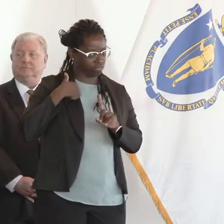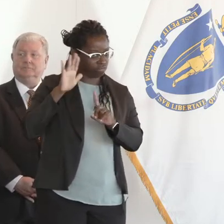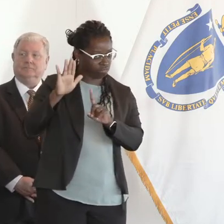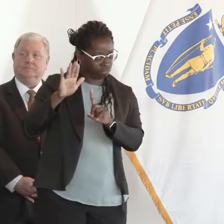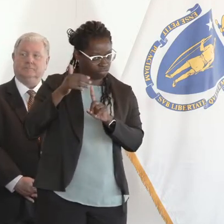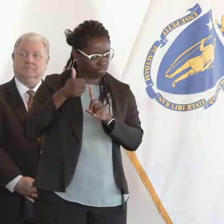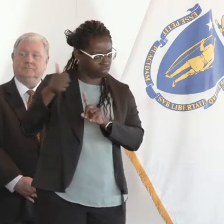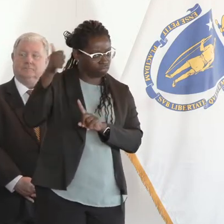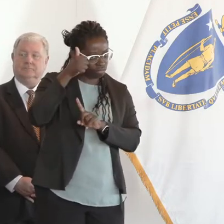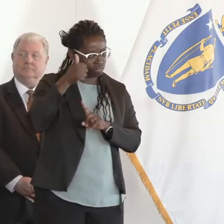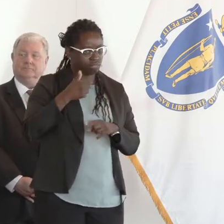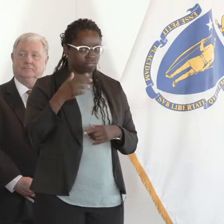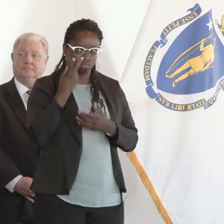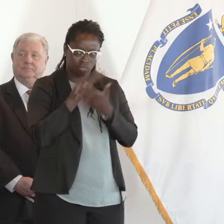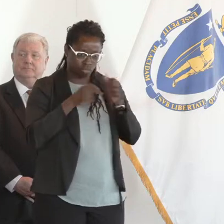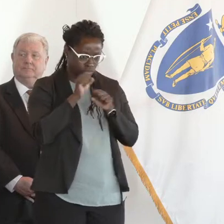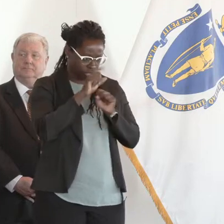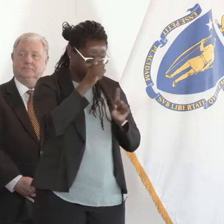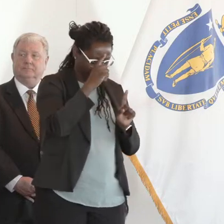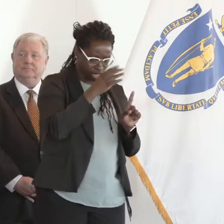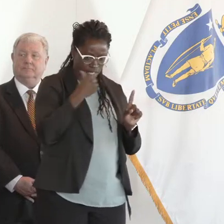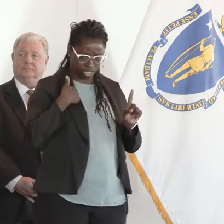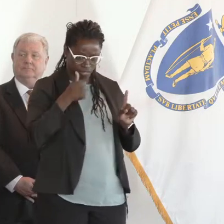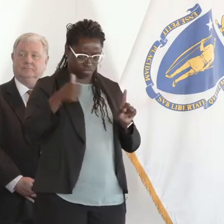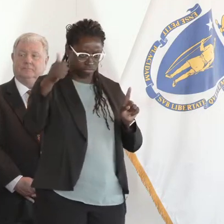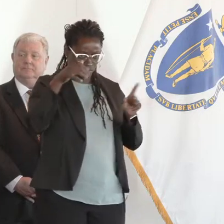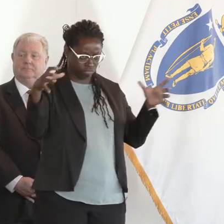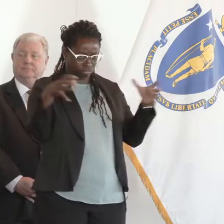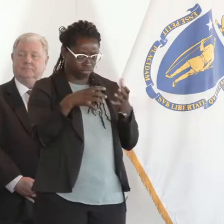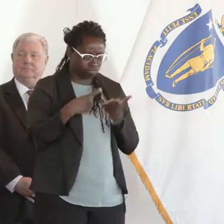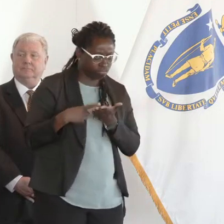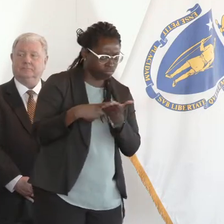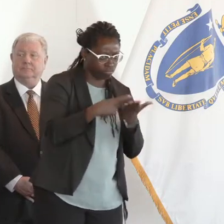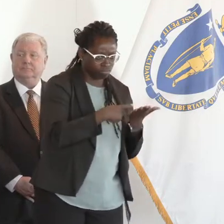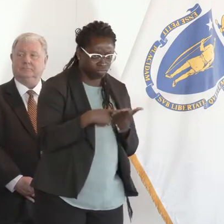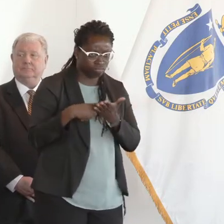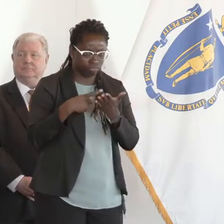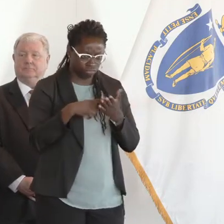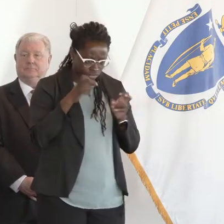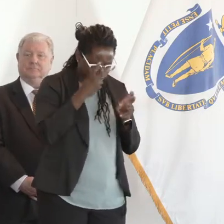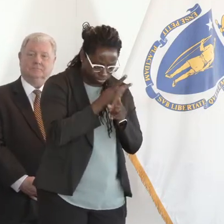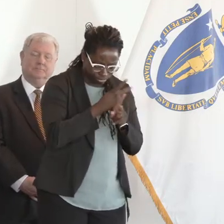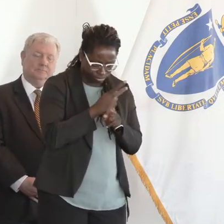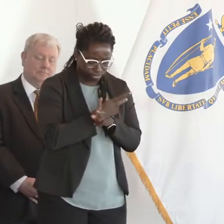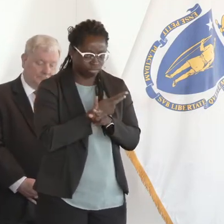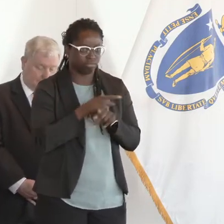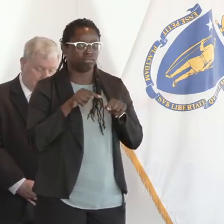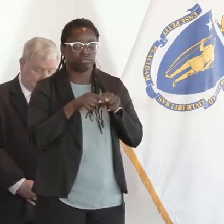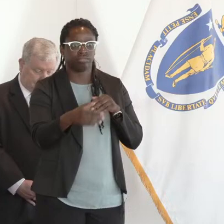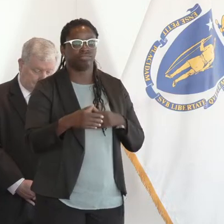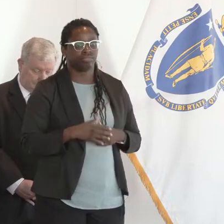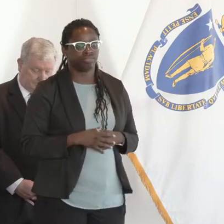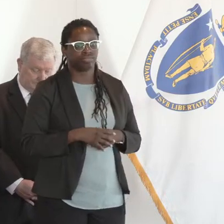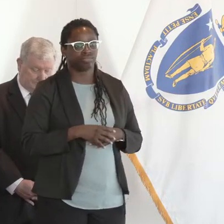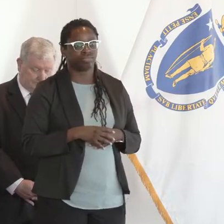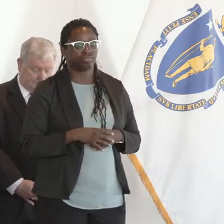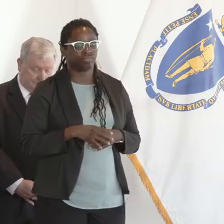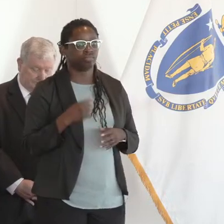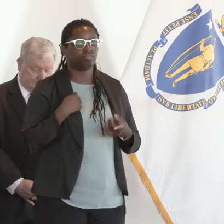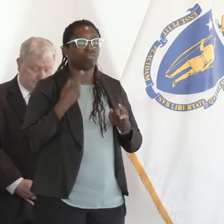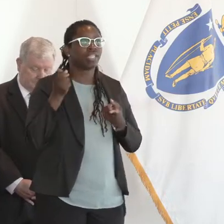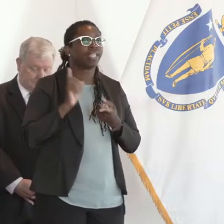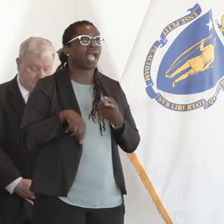municipal officials who have to get things done, who have no choice but to move forward and find a pathway